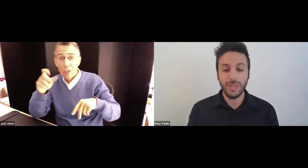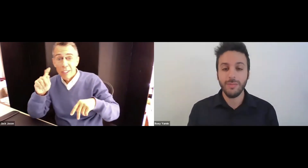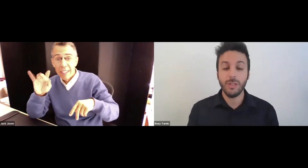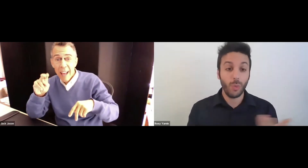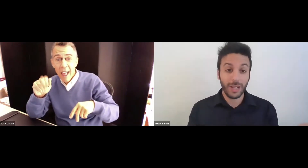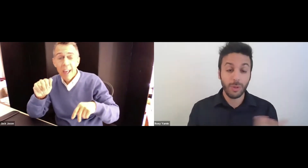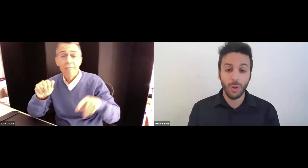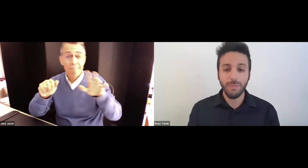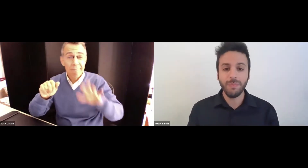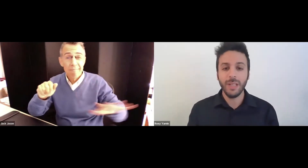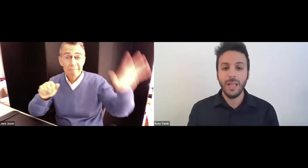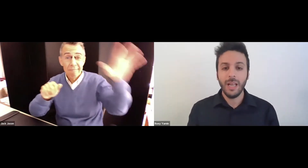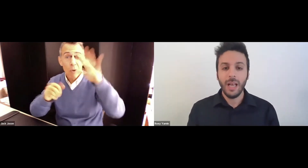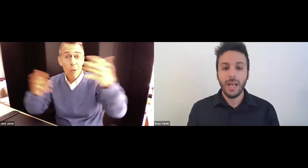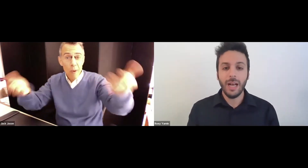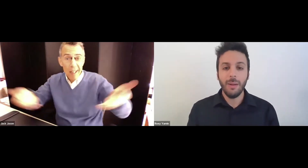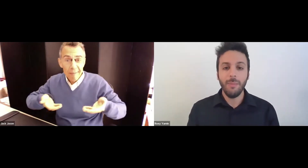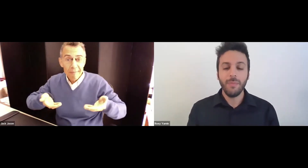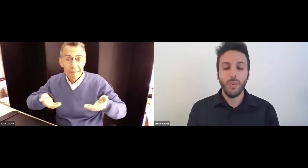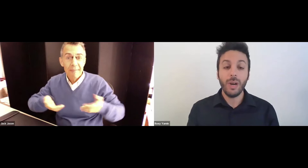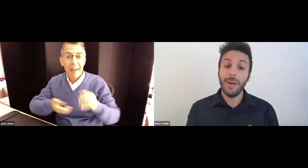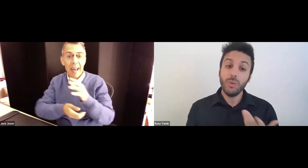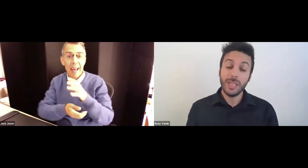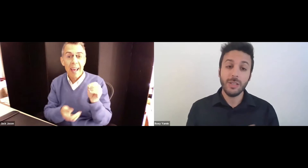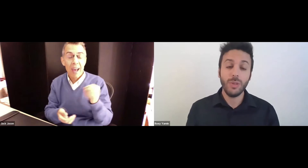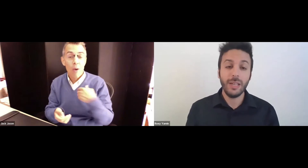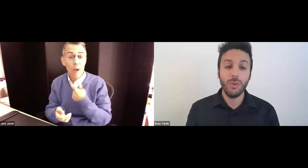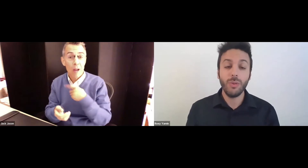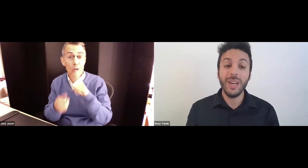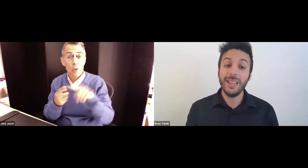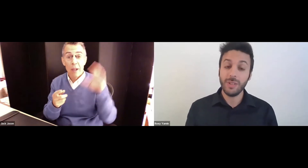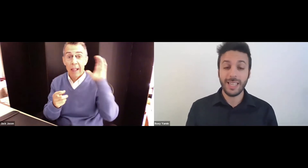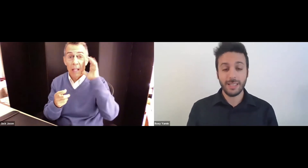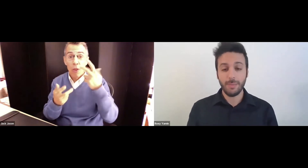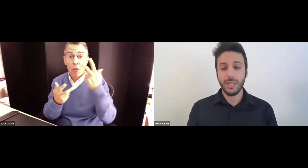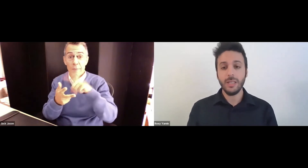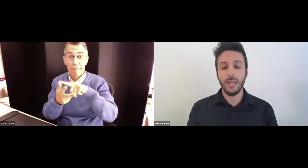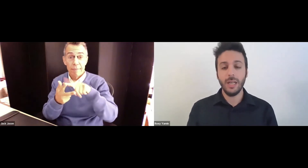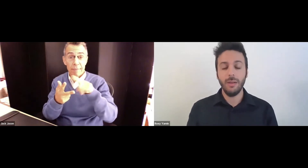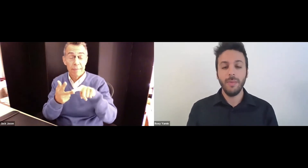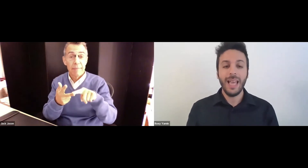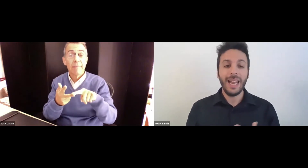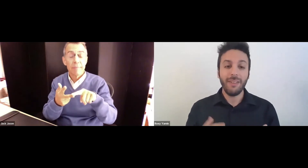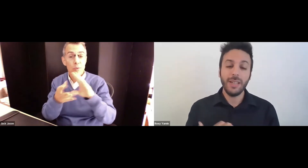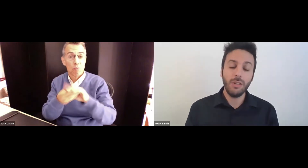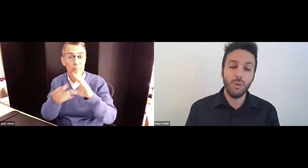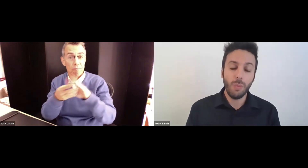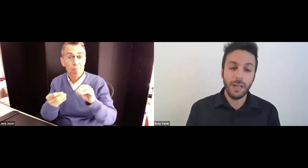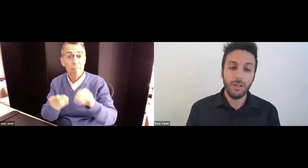So welcome you all. We're about to listen today to 3 different testimonies. And after that, to open it to